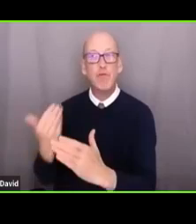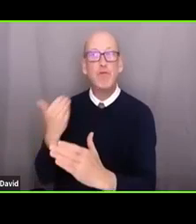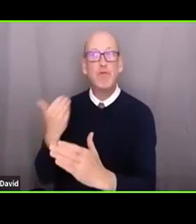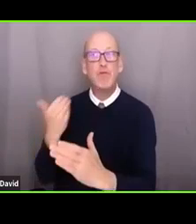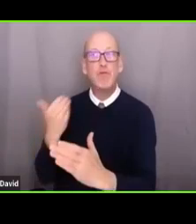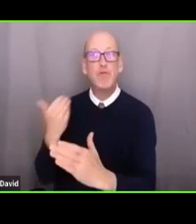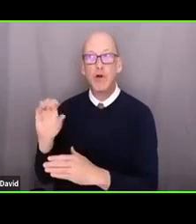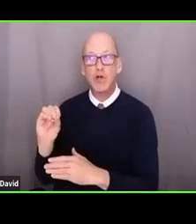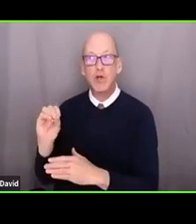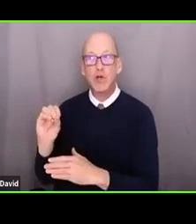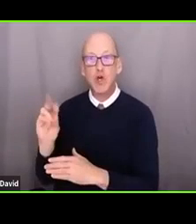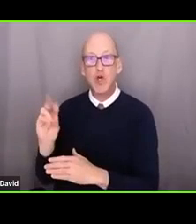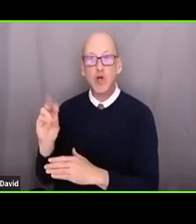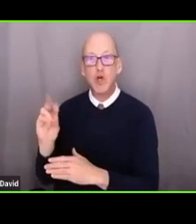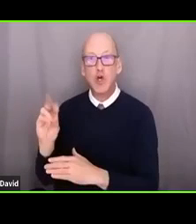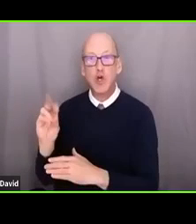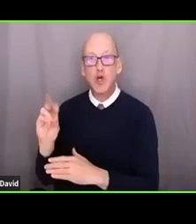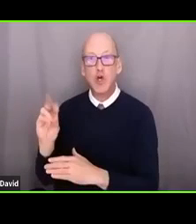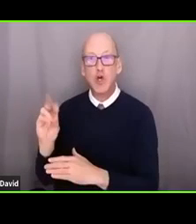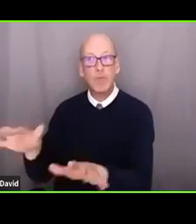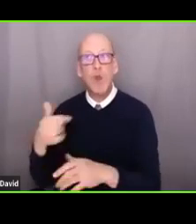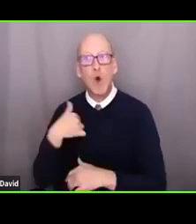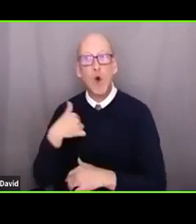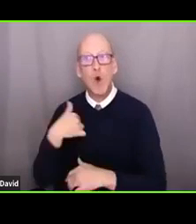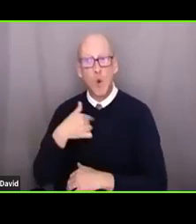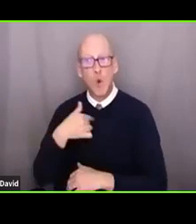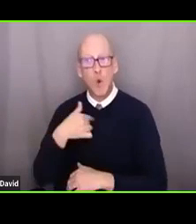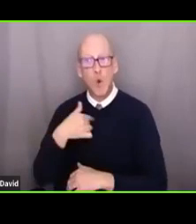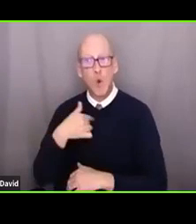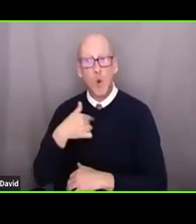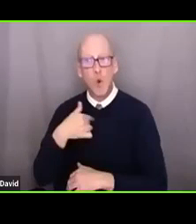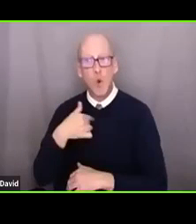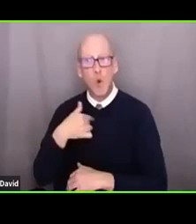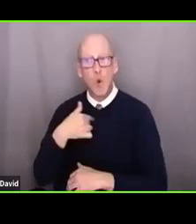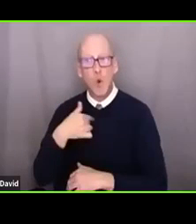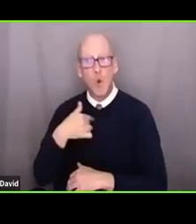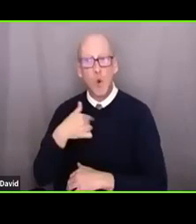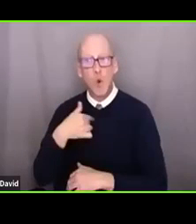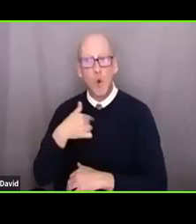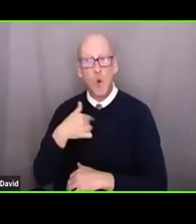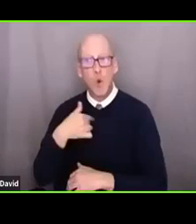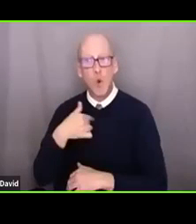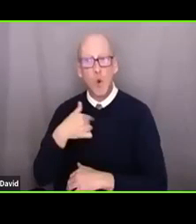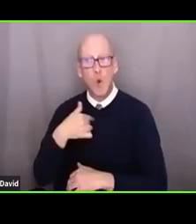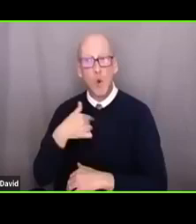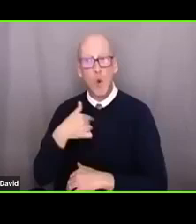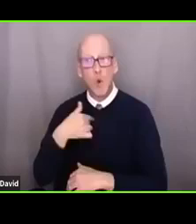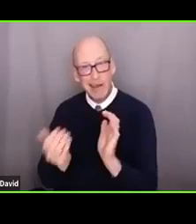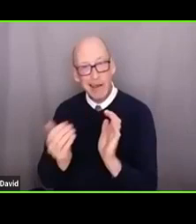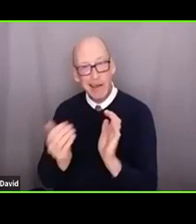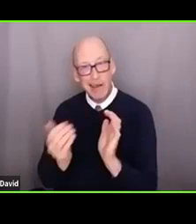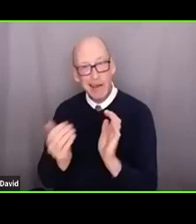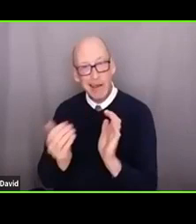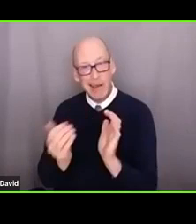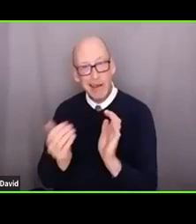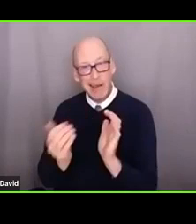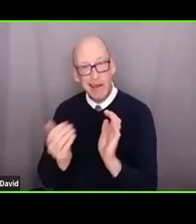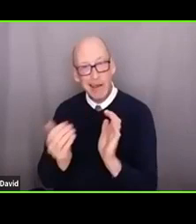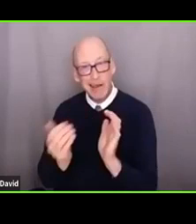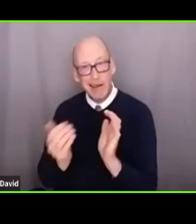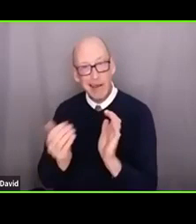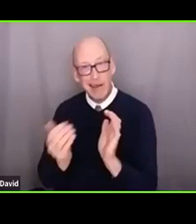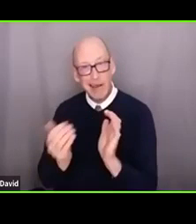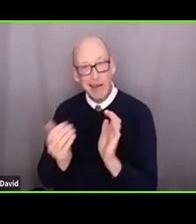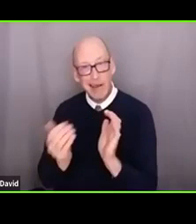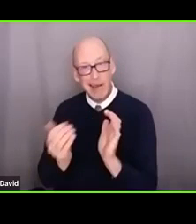pandemic. So we're going to work on that. The idea here is, again, we don't want people going from bar to